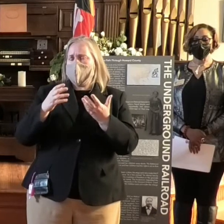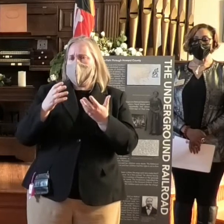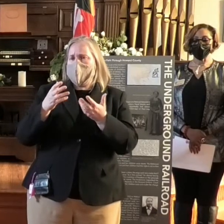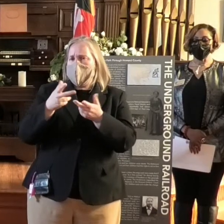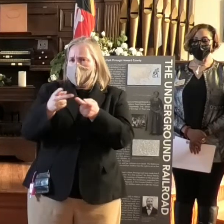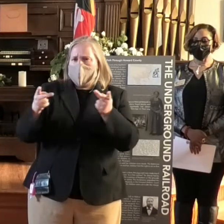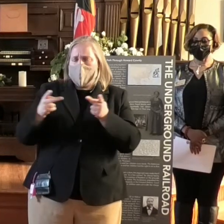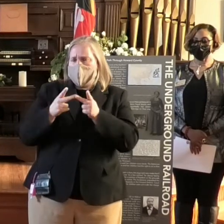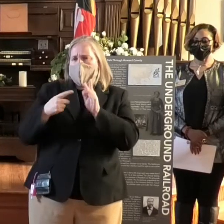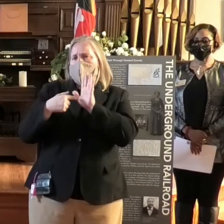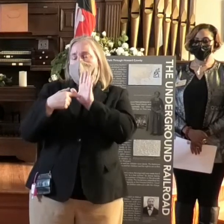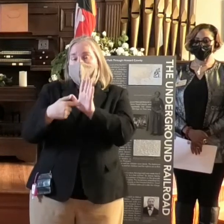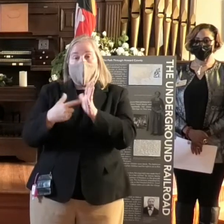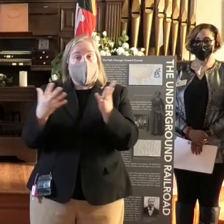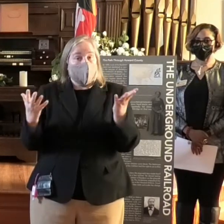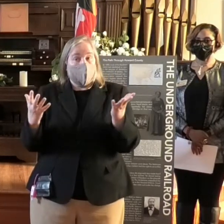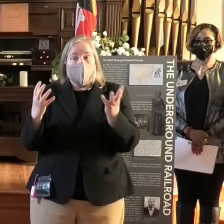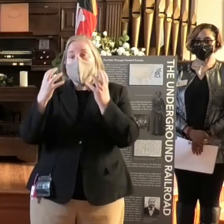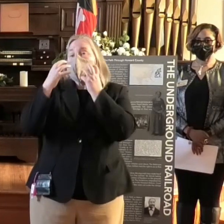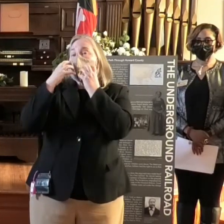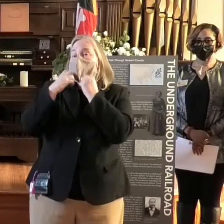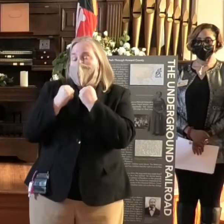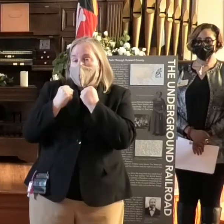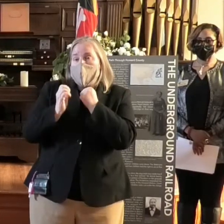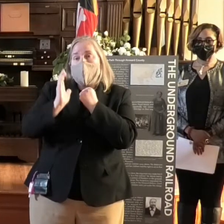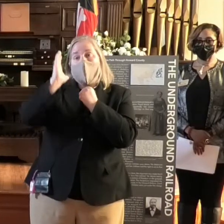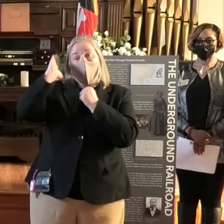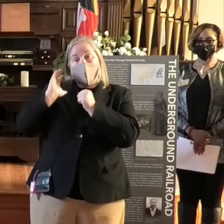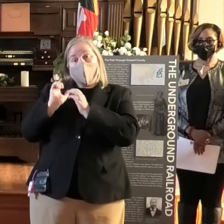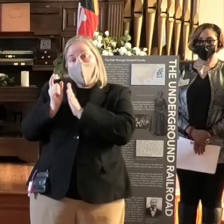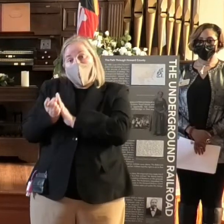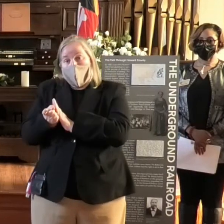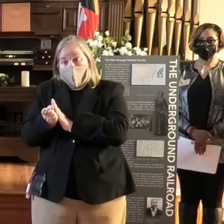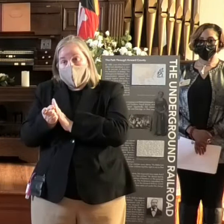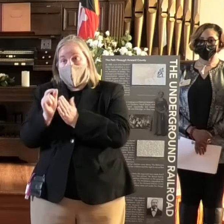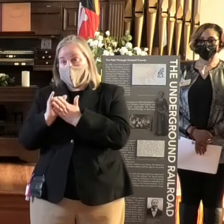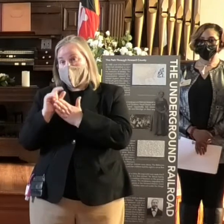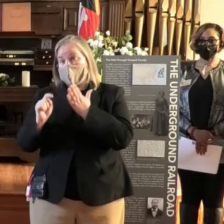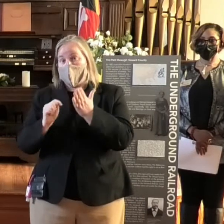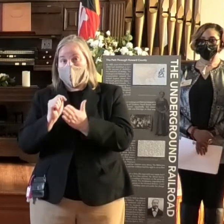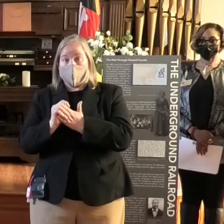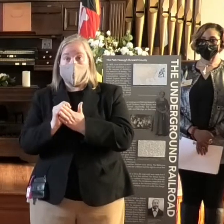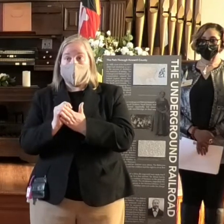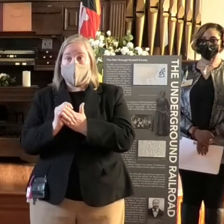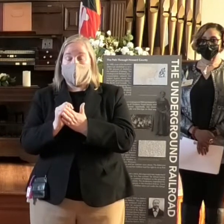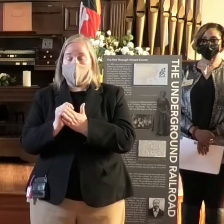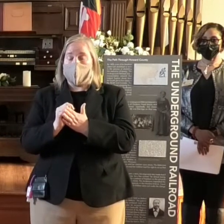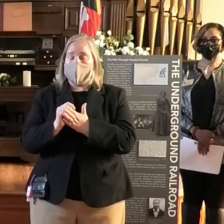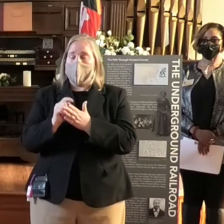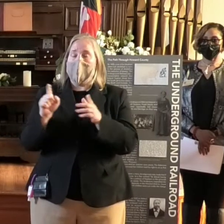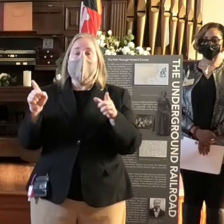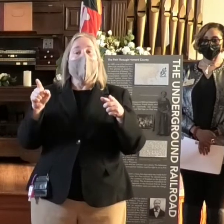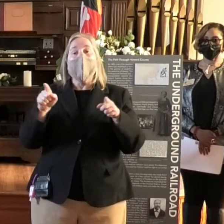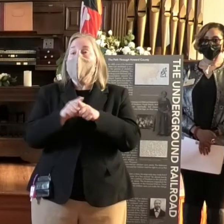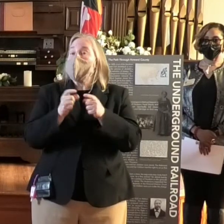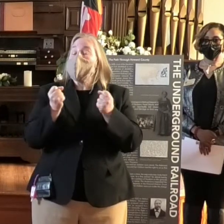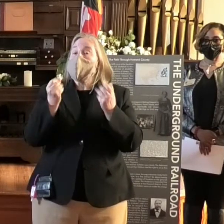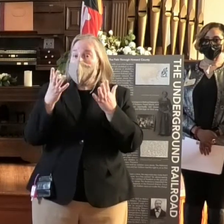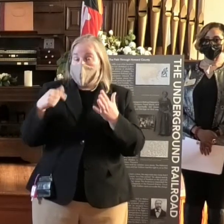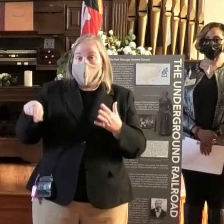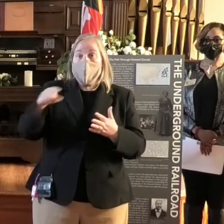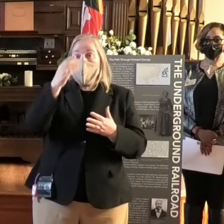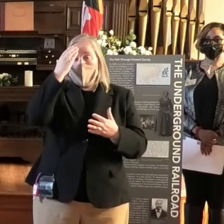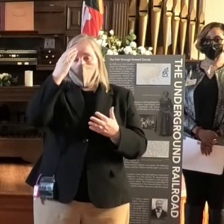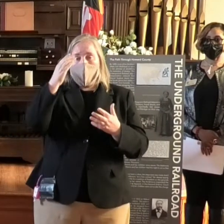reflect the values and the moment of that time. And as many of you know, those